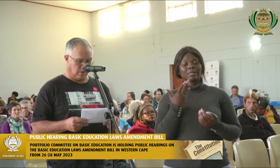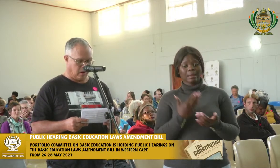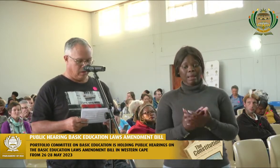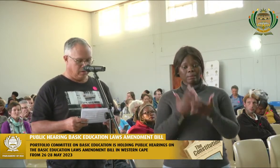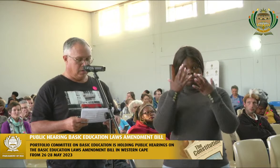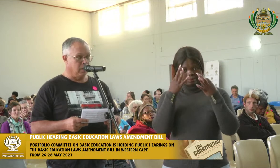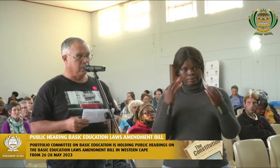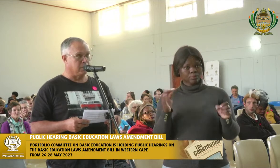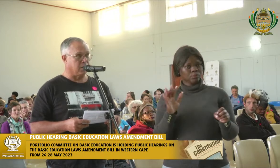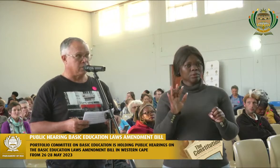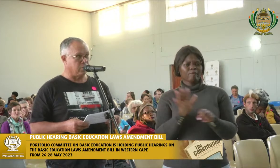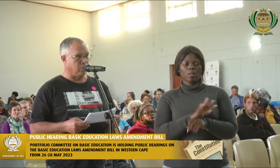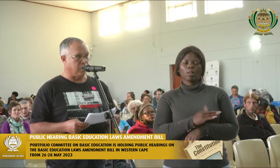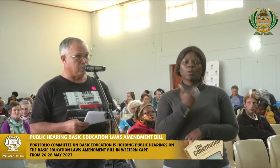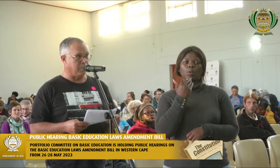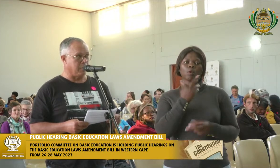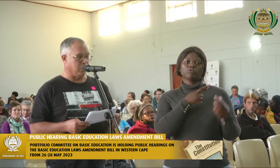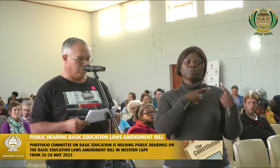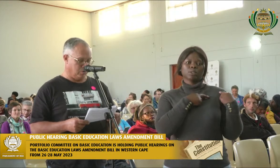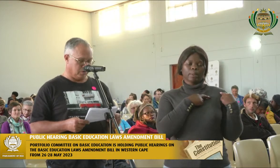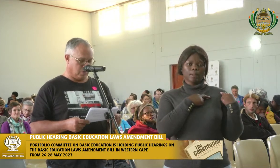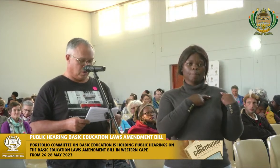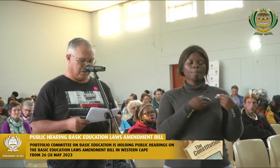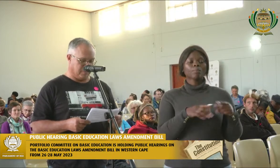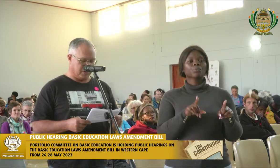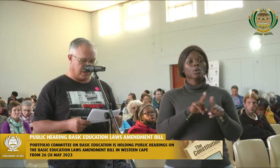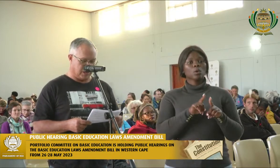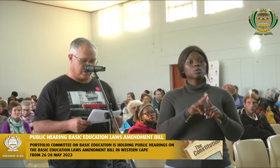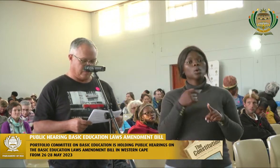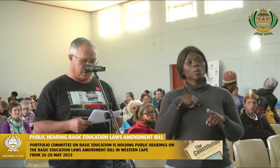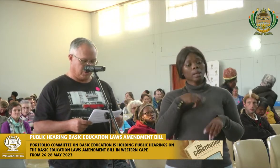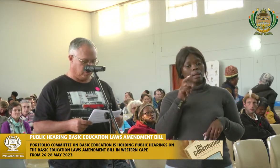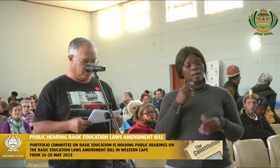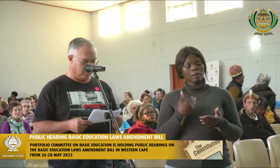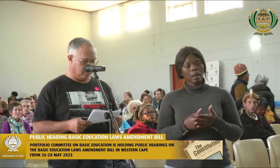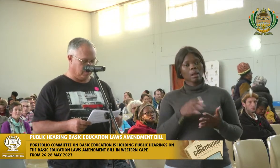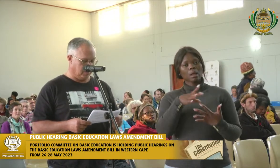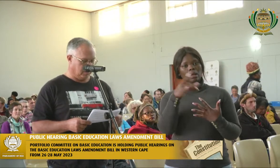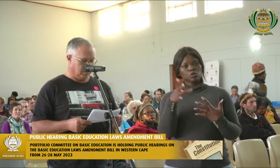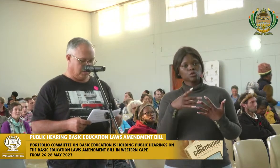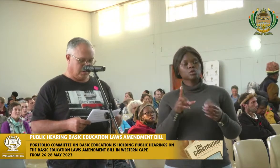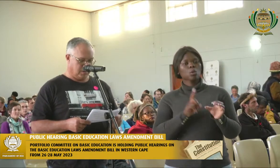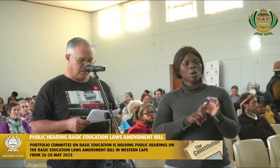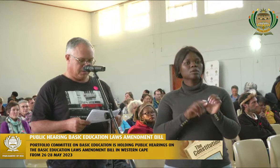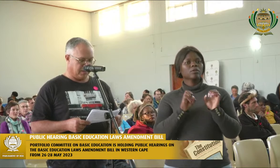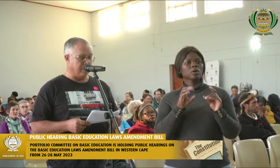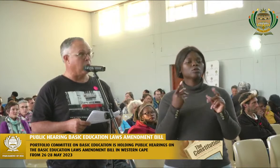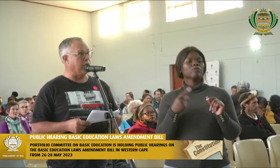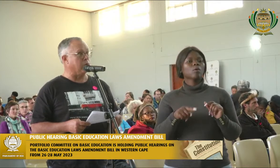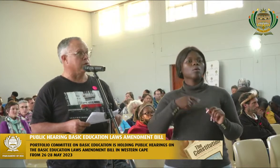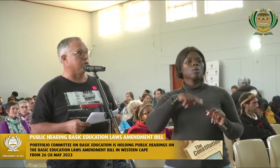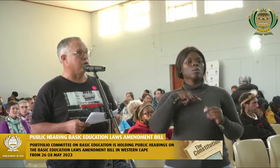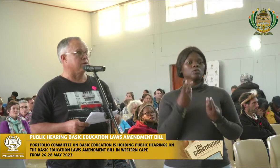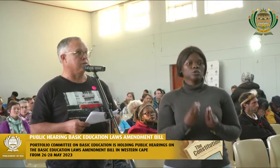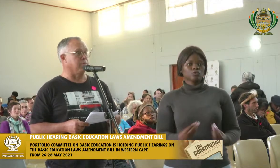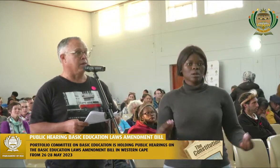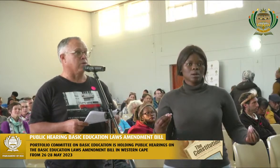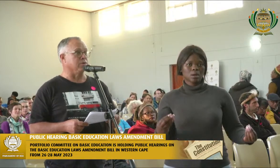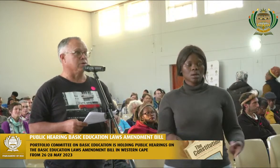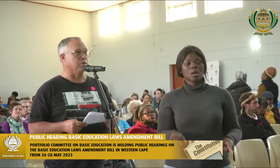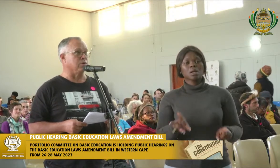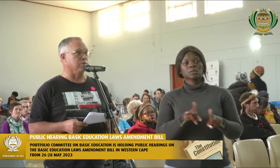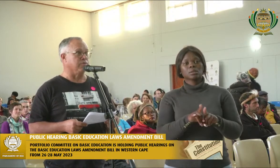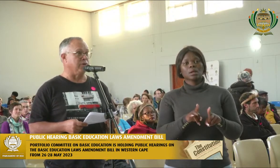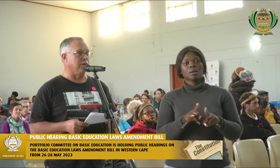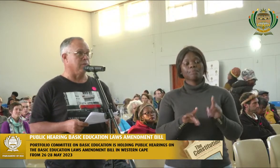decisions. In such so doing, should be able to choose the quality of education for our children. In the same way, we are entrusted by